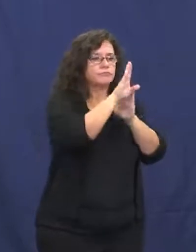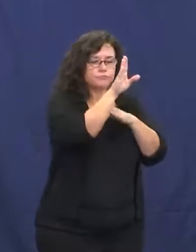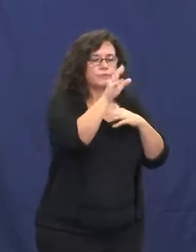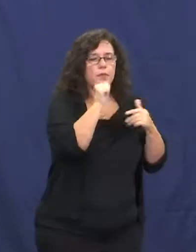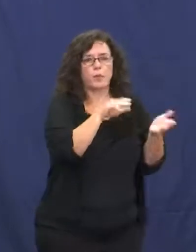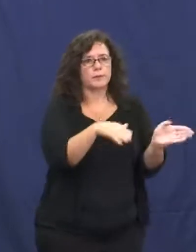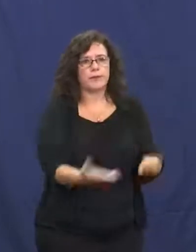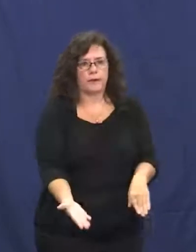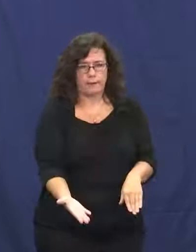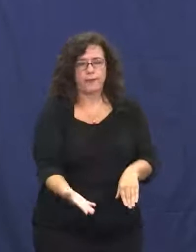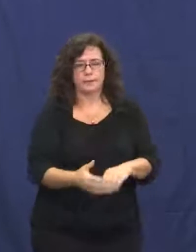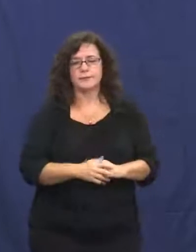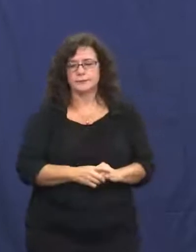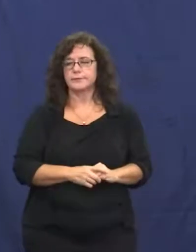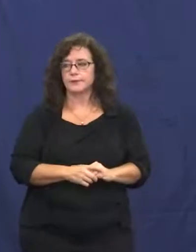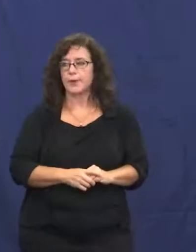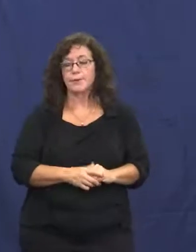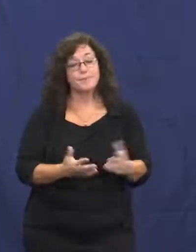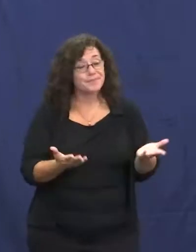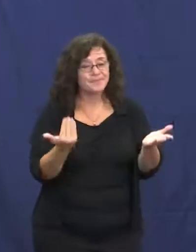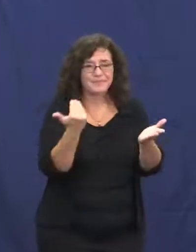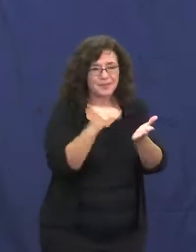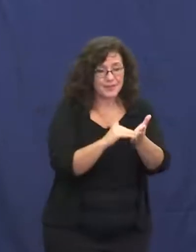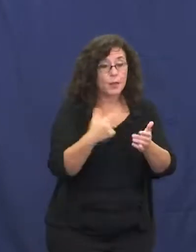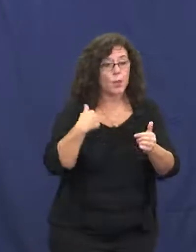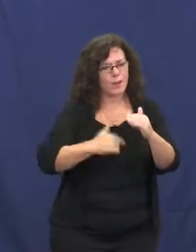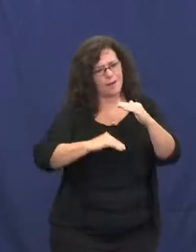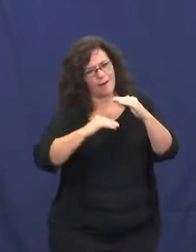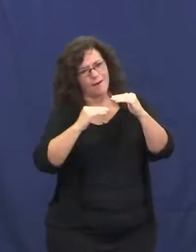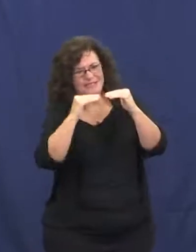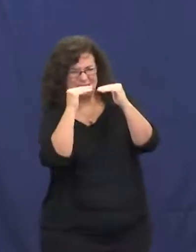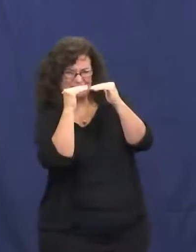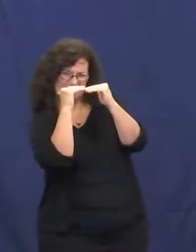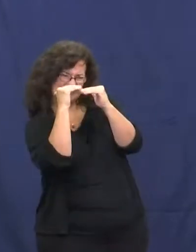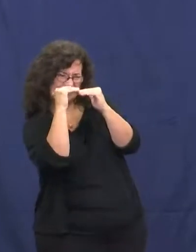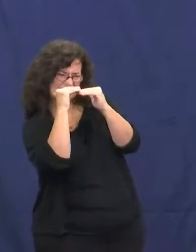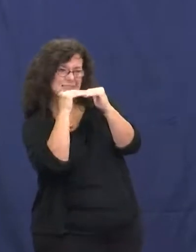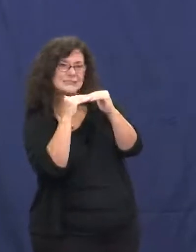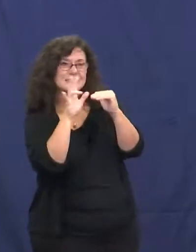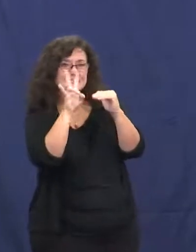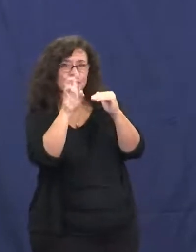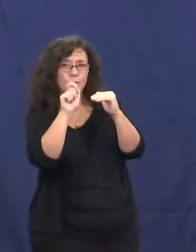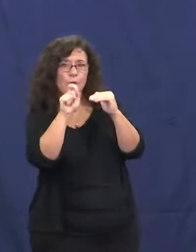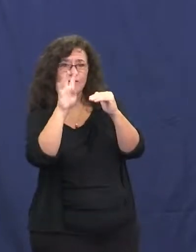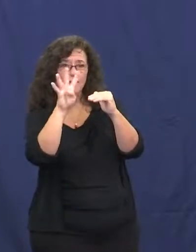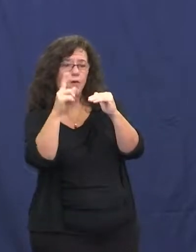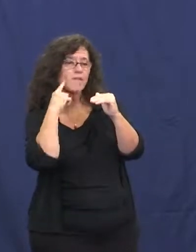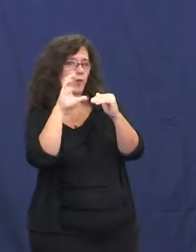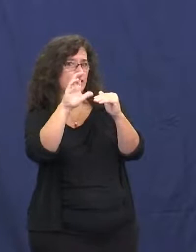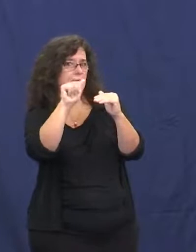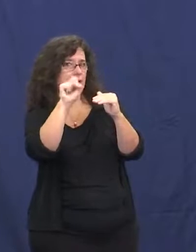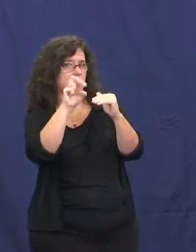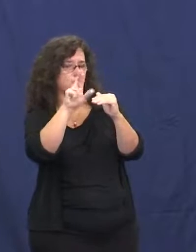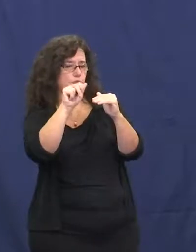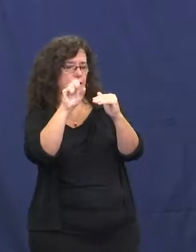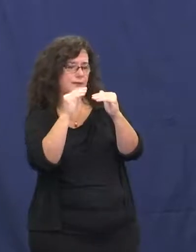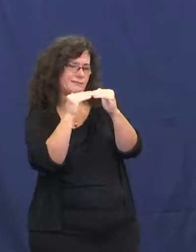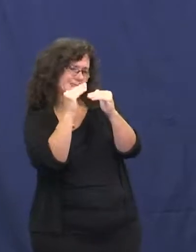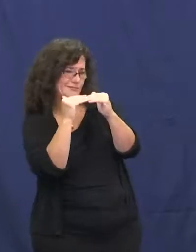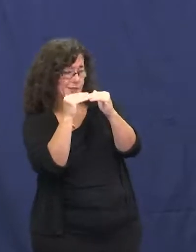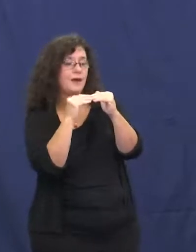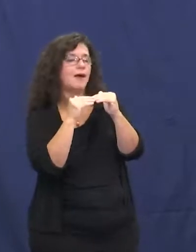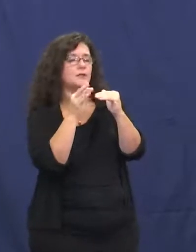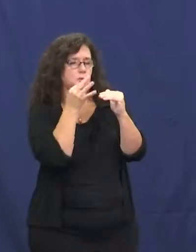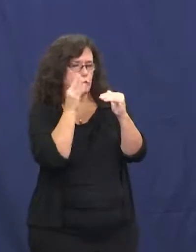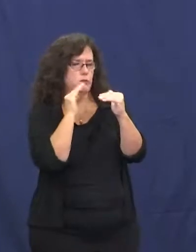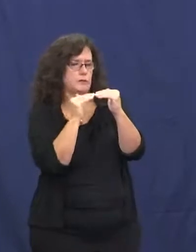while we're short on that important metric of case rate, overall numbers are very good compared still with other counties, and more